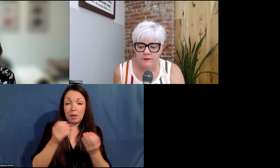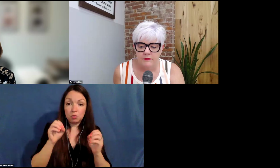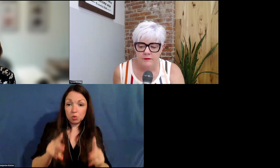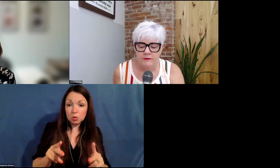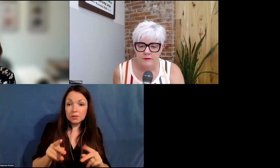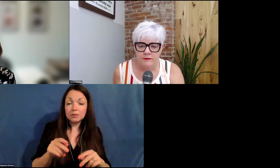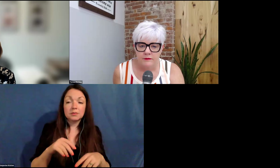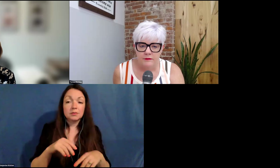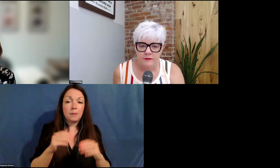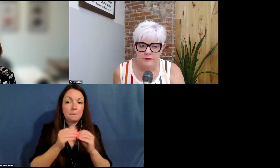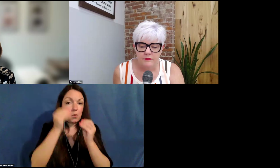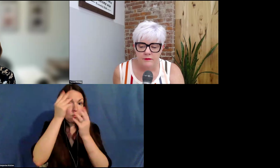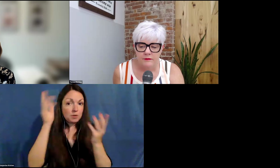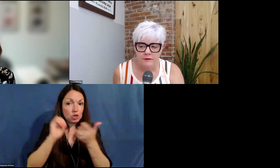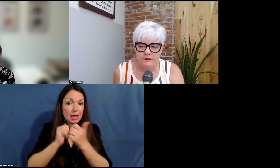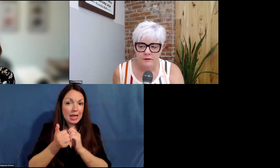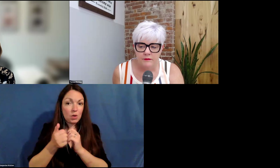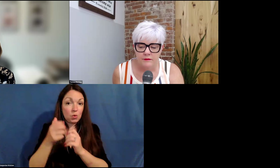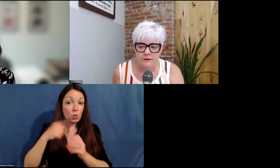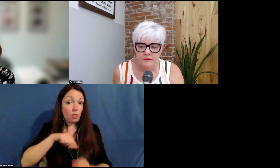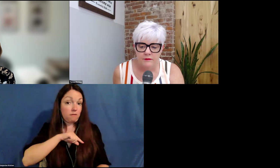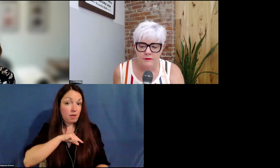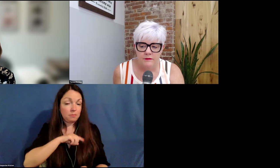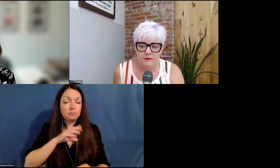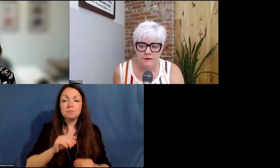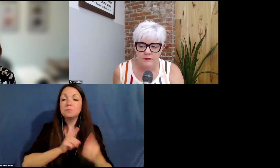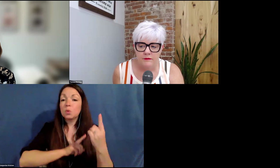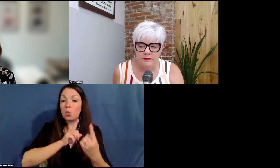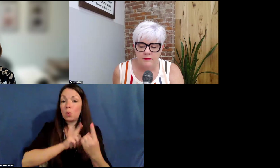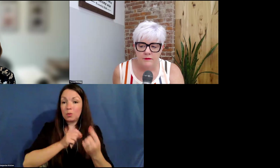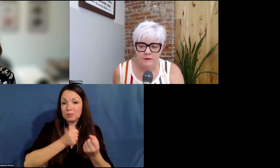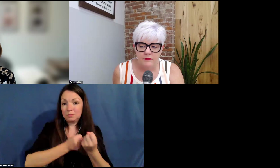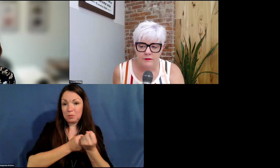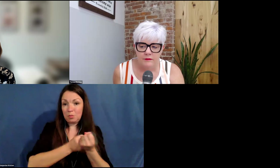about how to qualify for them, as well as one-on-one support,